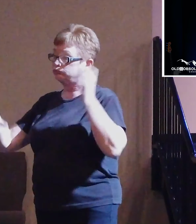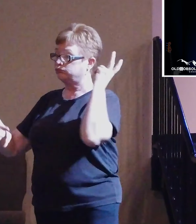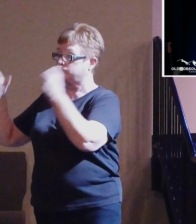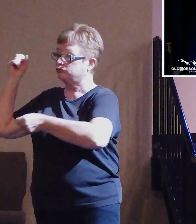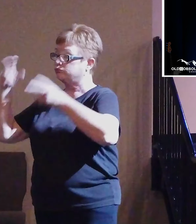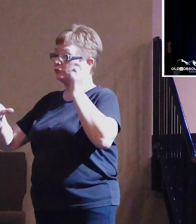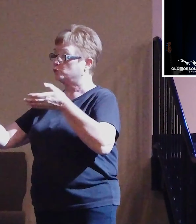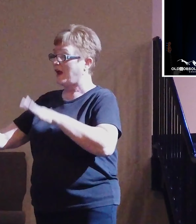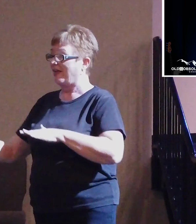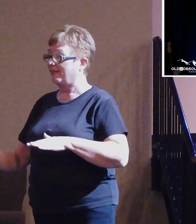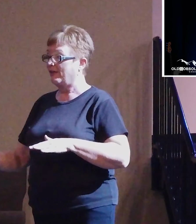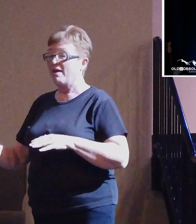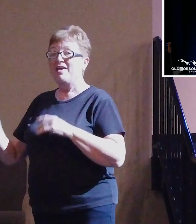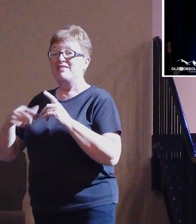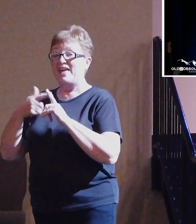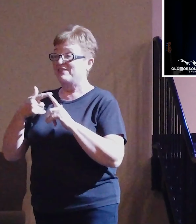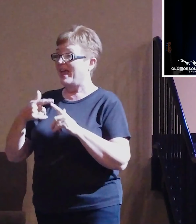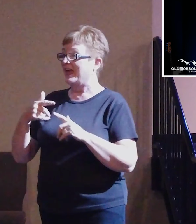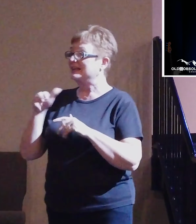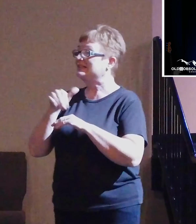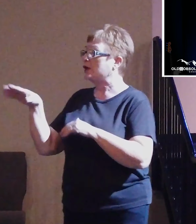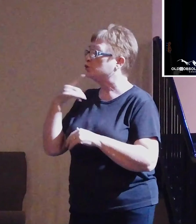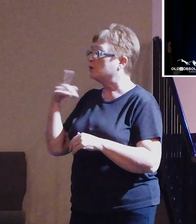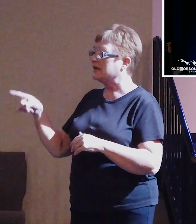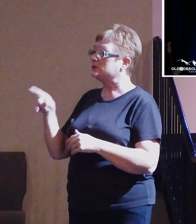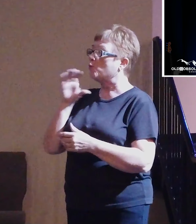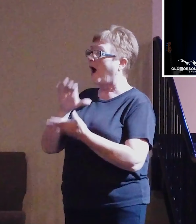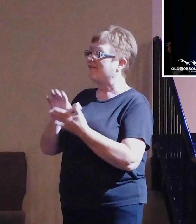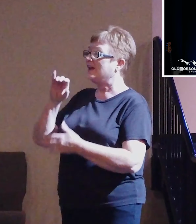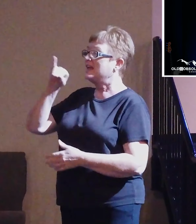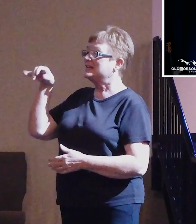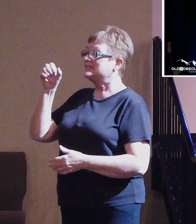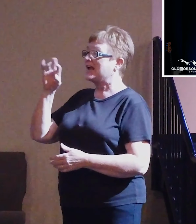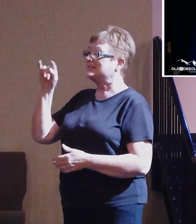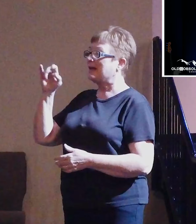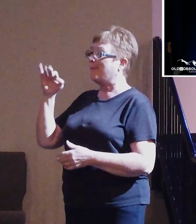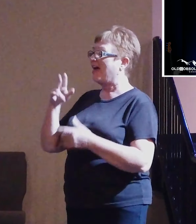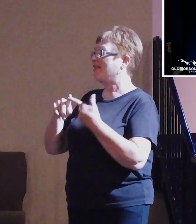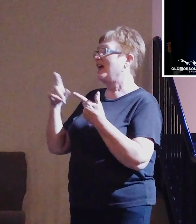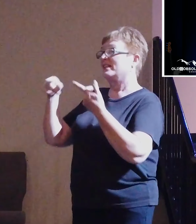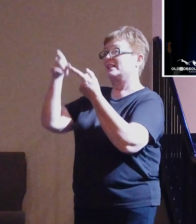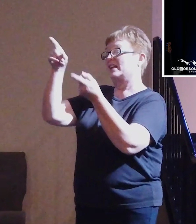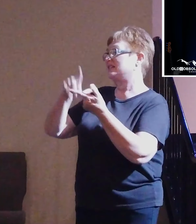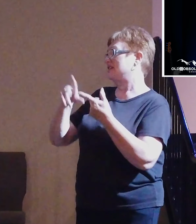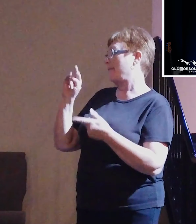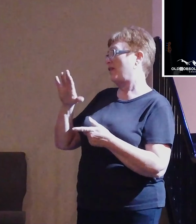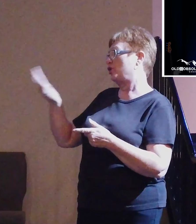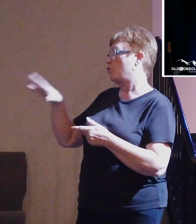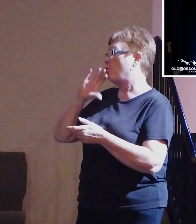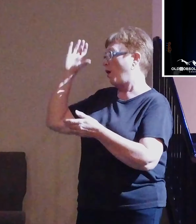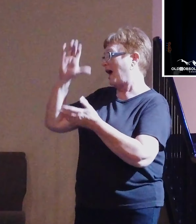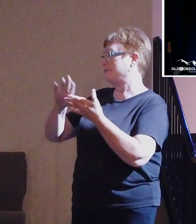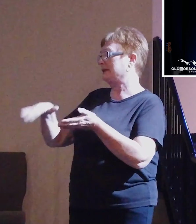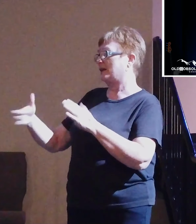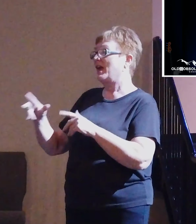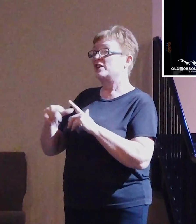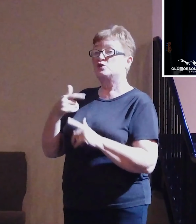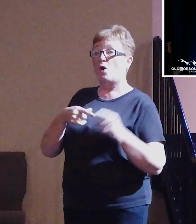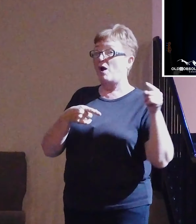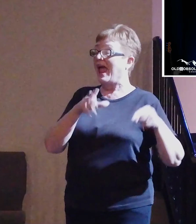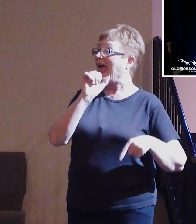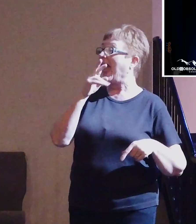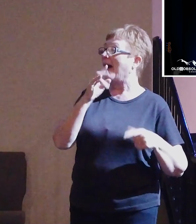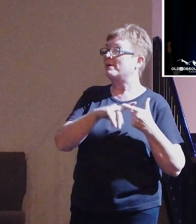Then they sent to Jezebel, his wife, saying, Naboth has been stoned, he's dead. And Ahab goes in and he takes over the land and he starts to